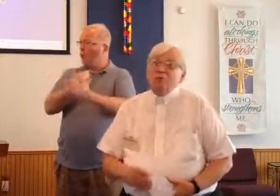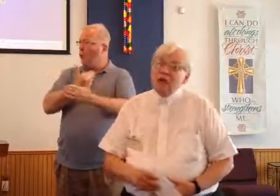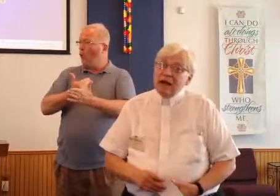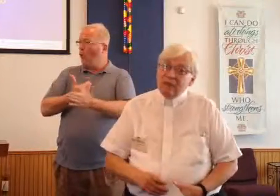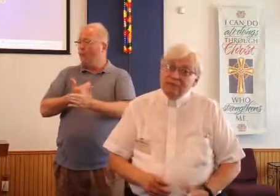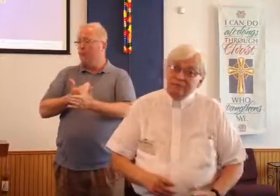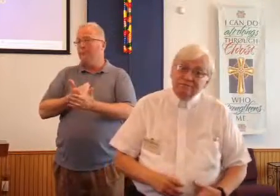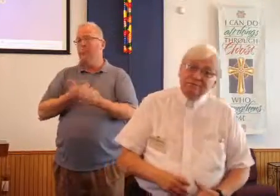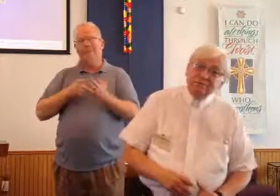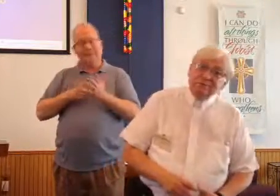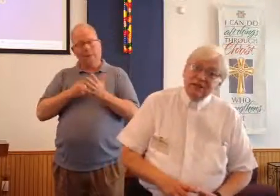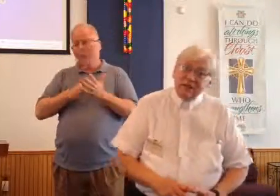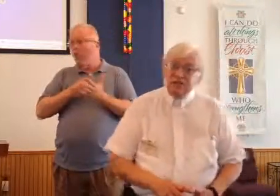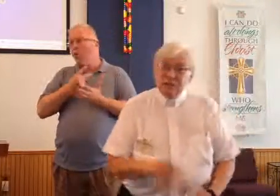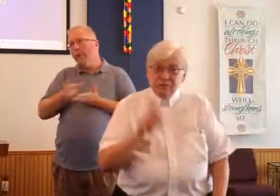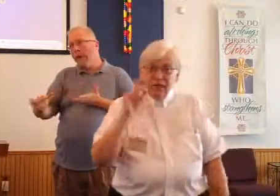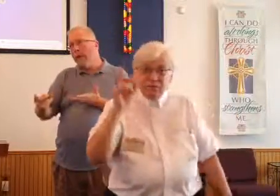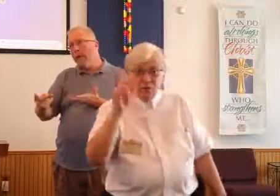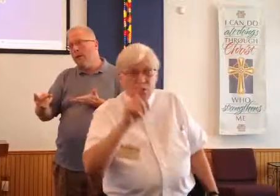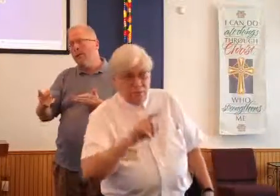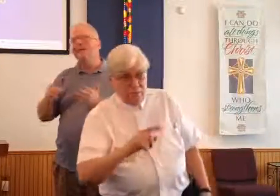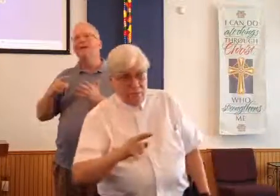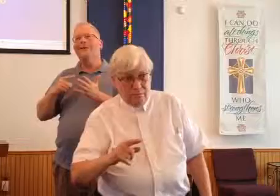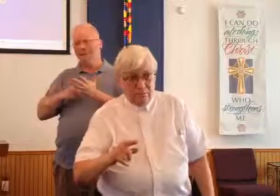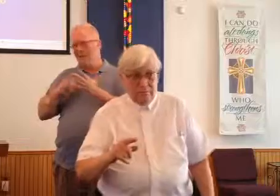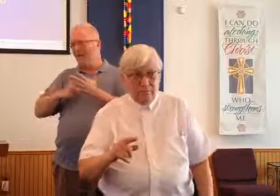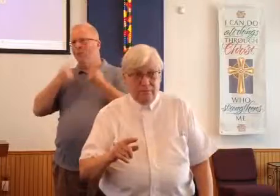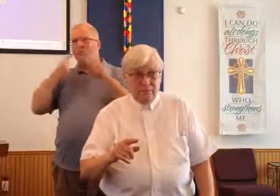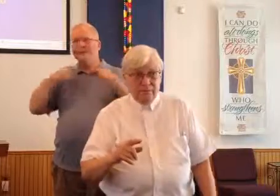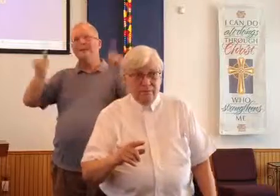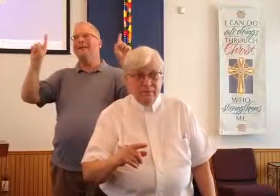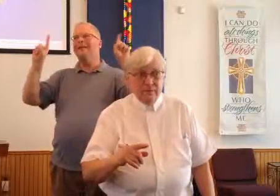Sometimes it won't work out. Sometimes it will.